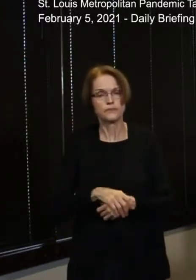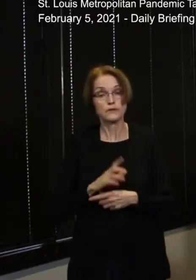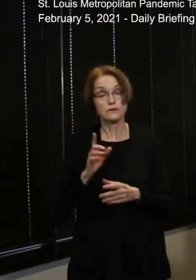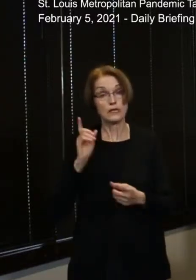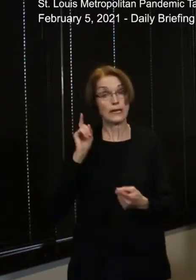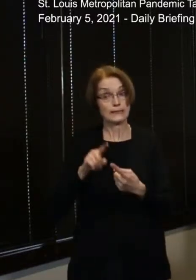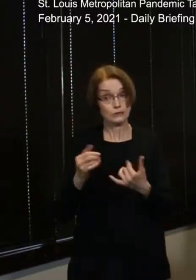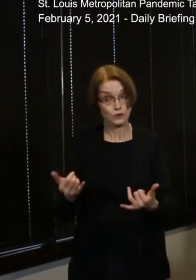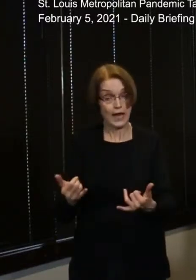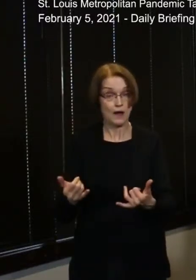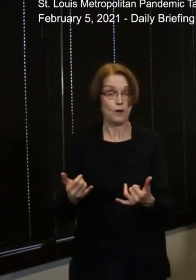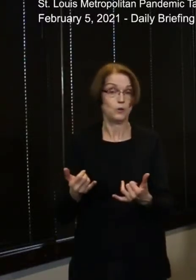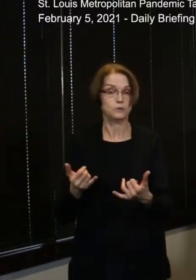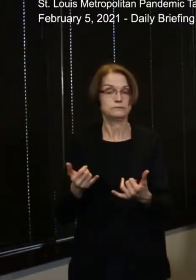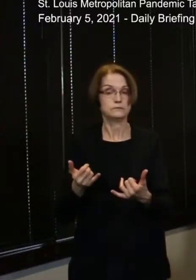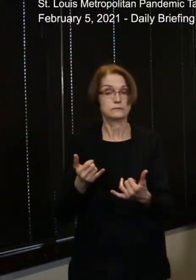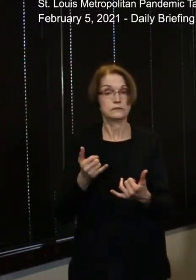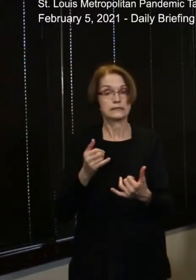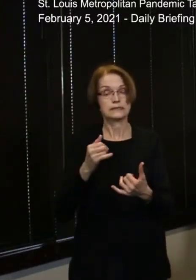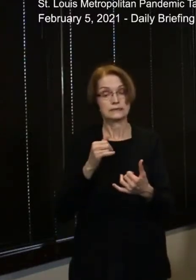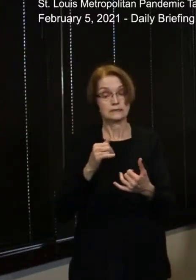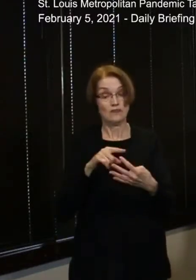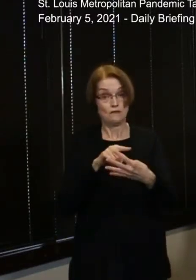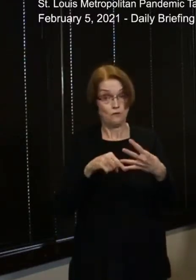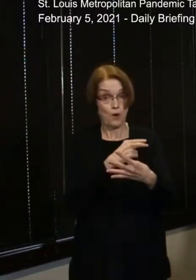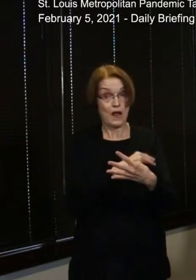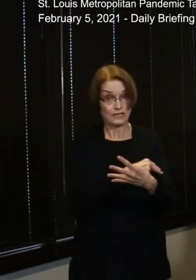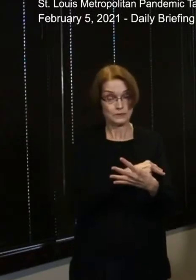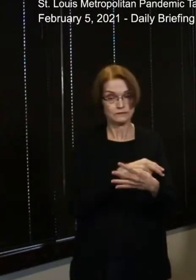have received or administered about